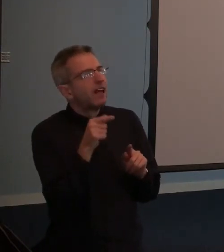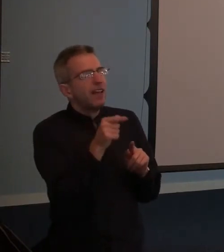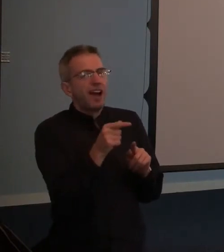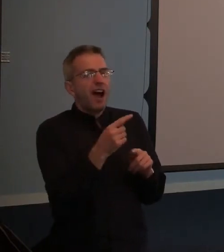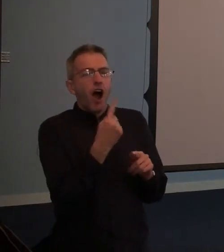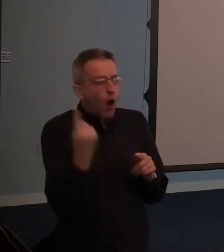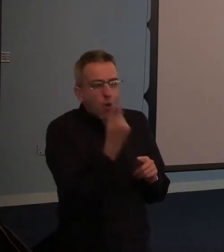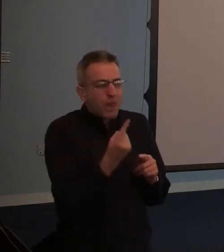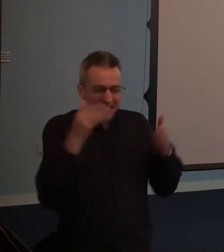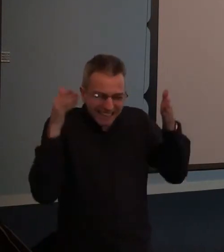And it's a little bit off track.